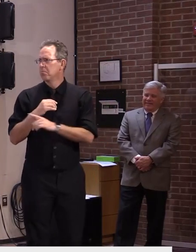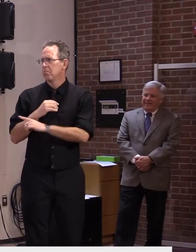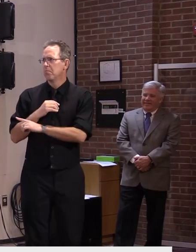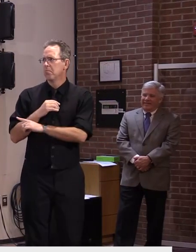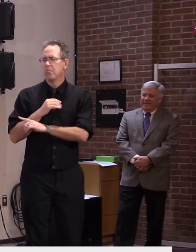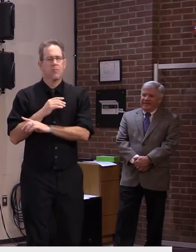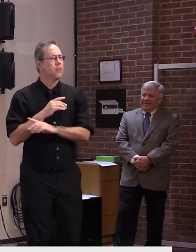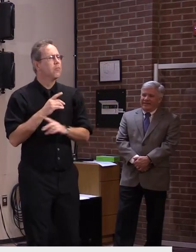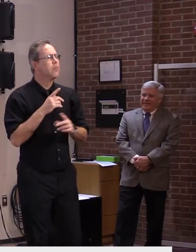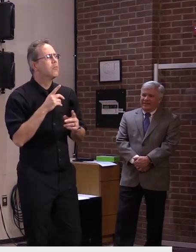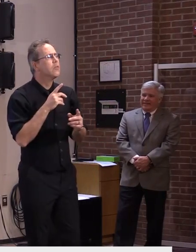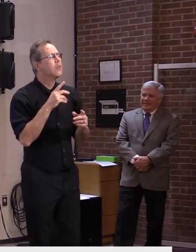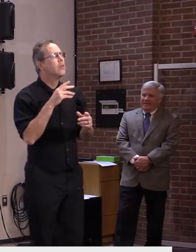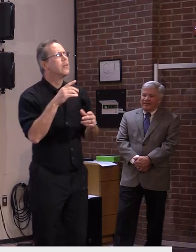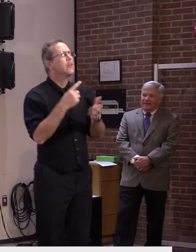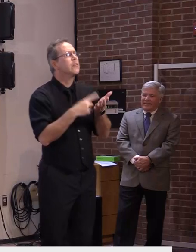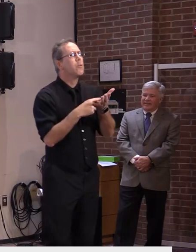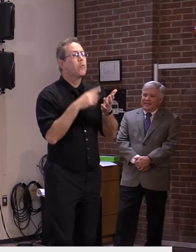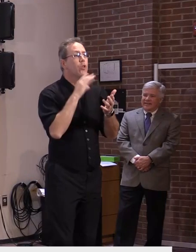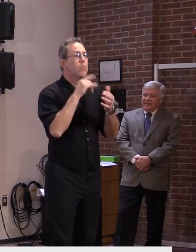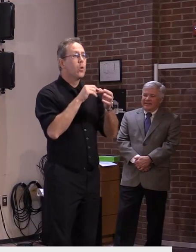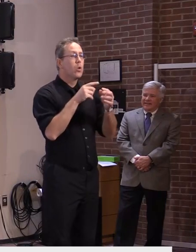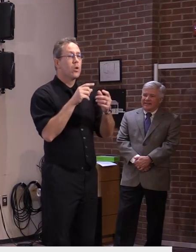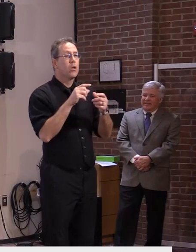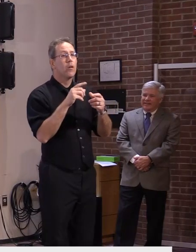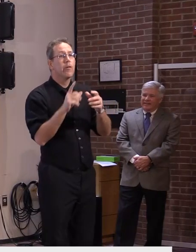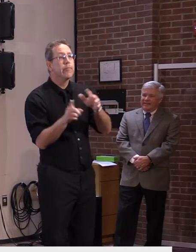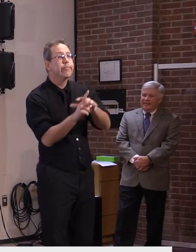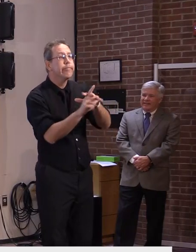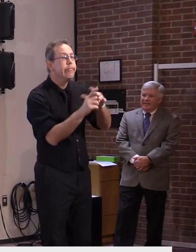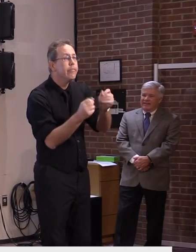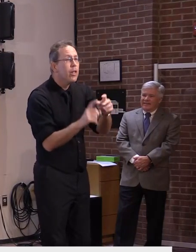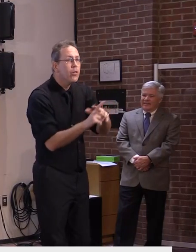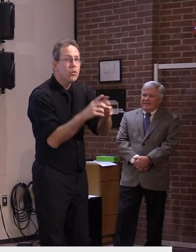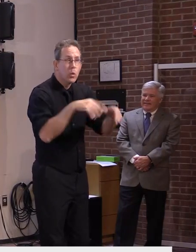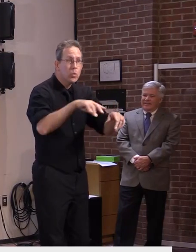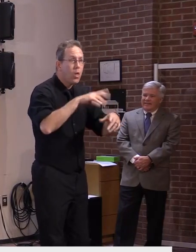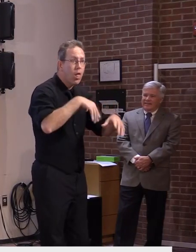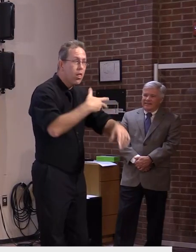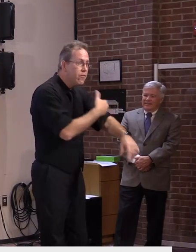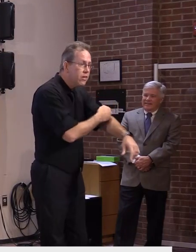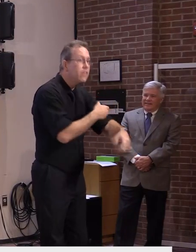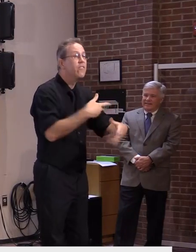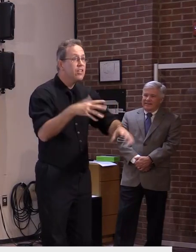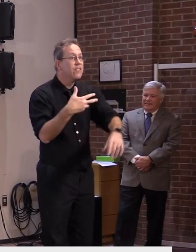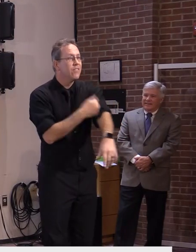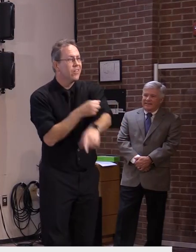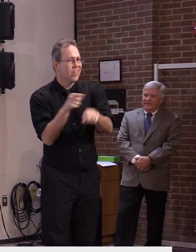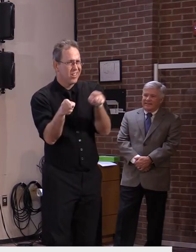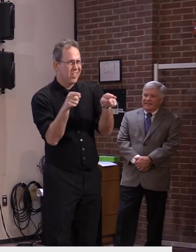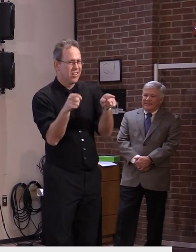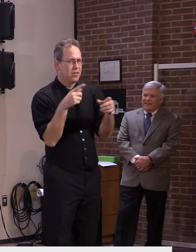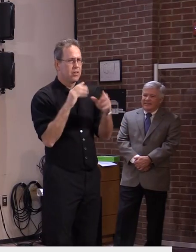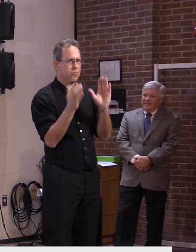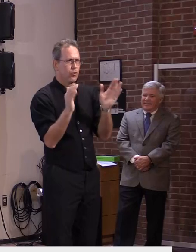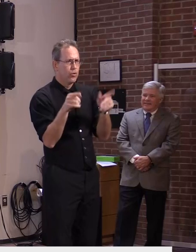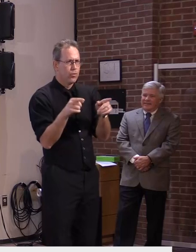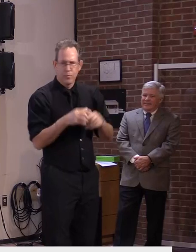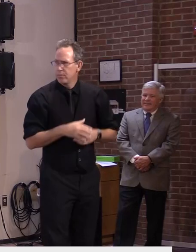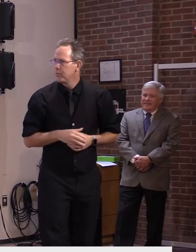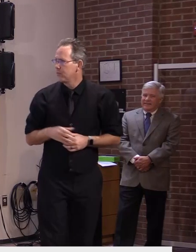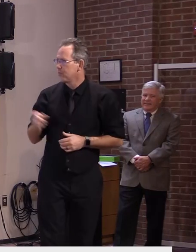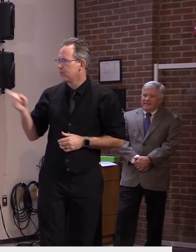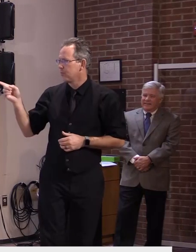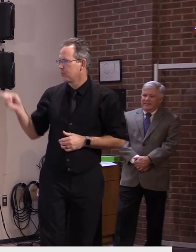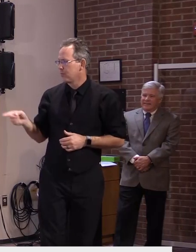data, we refer to it as fully vaccinated and not fully vaccinated, because that's the way, that's the most concrete data that we have available to us.